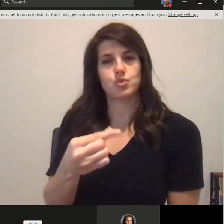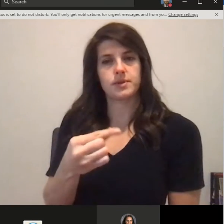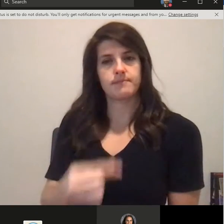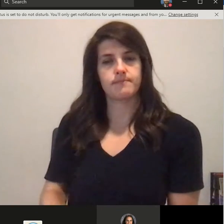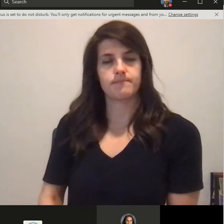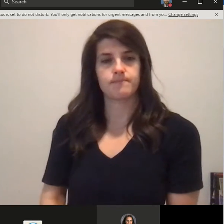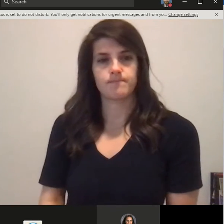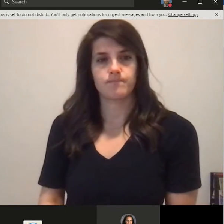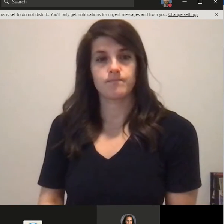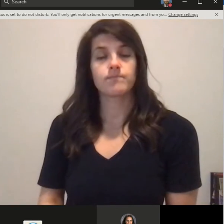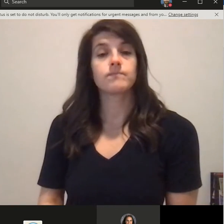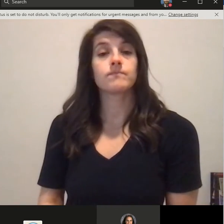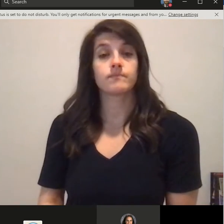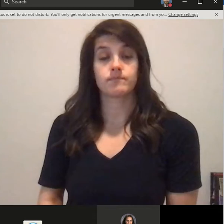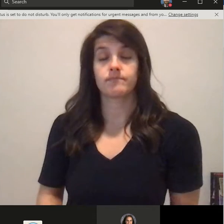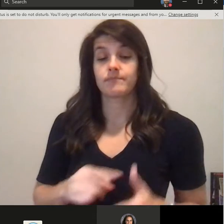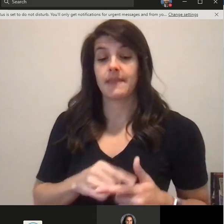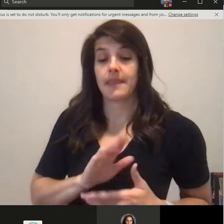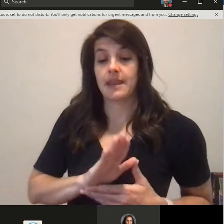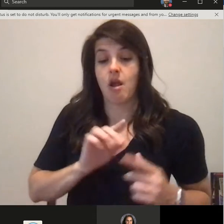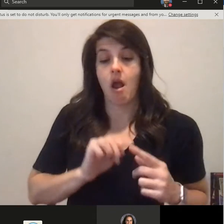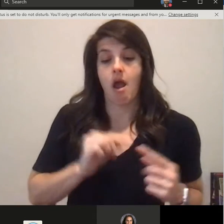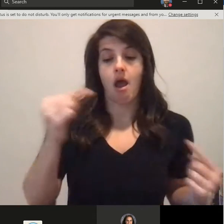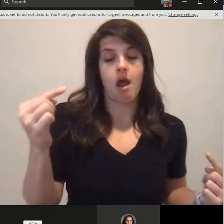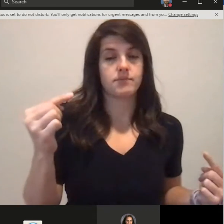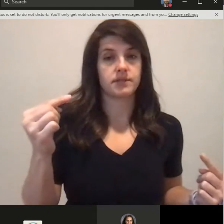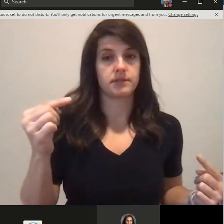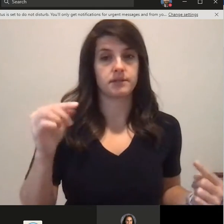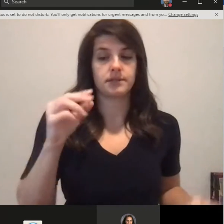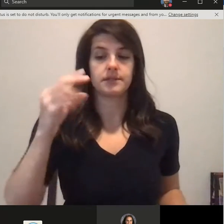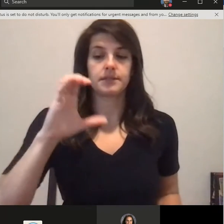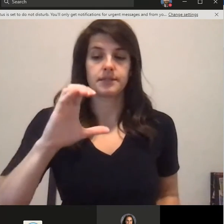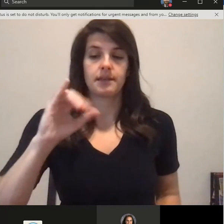and its alternate angle, CIH.